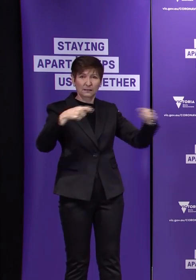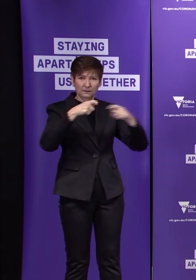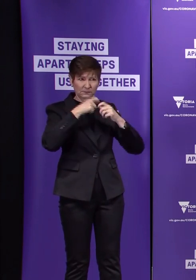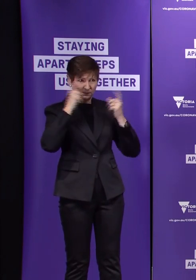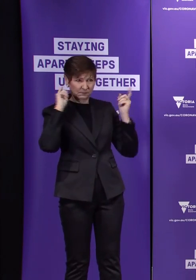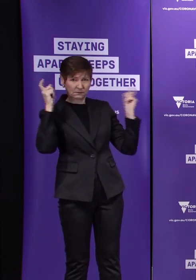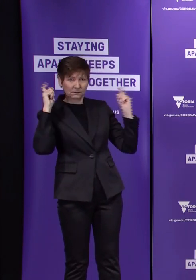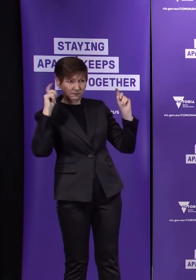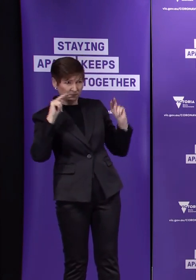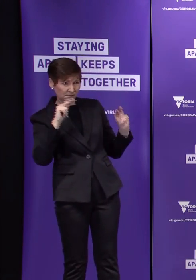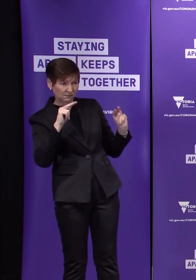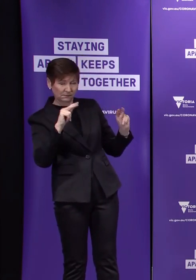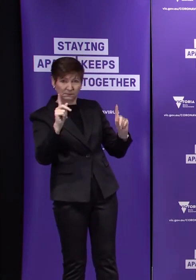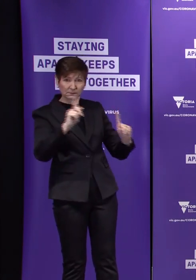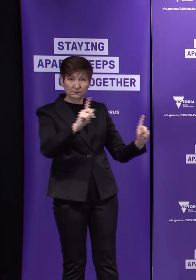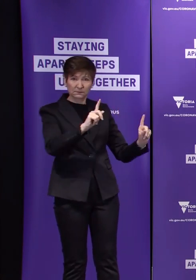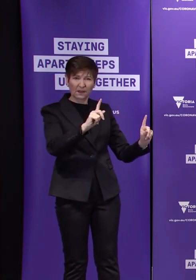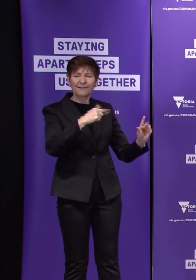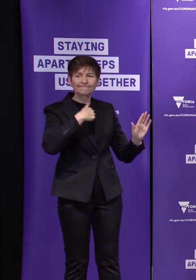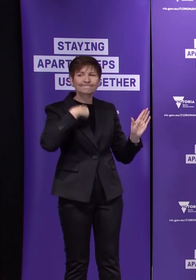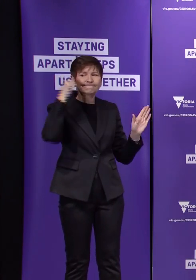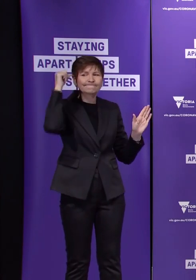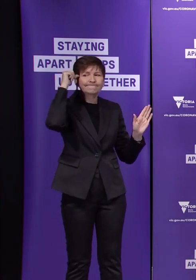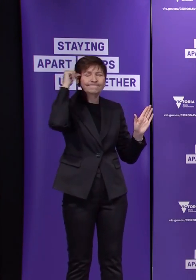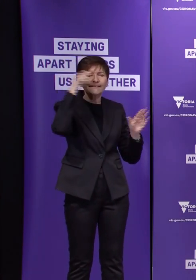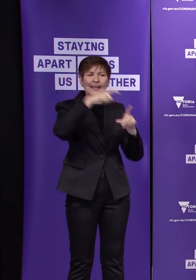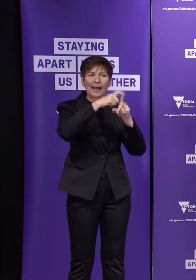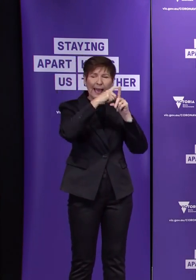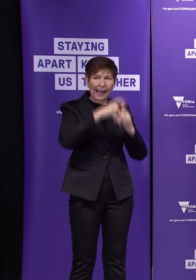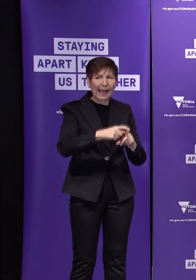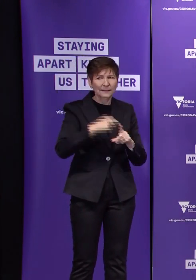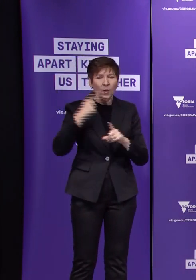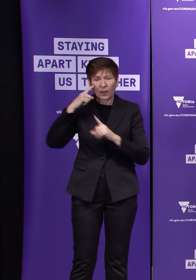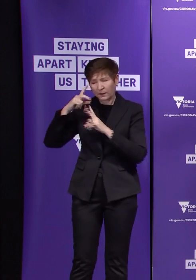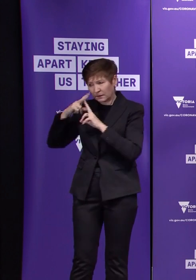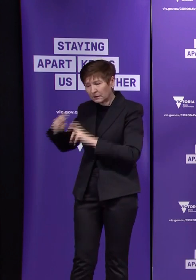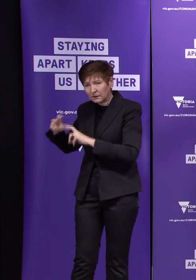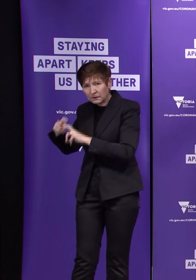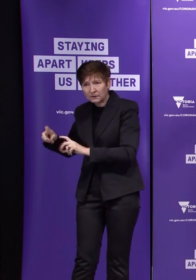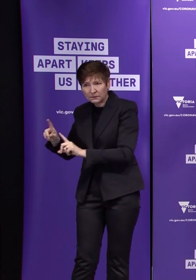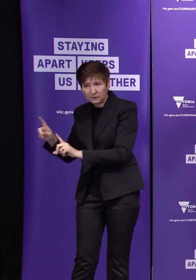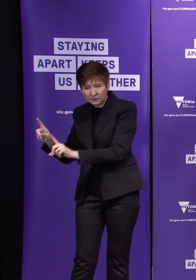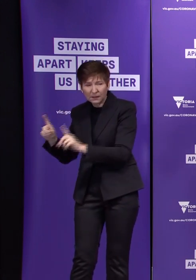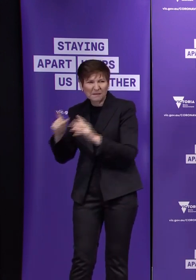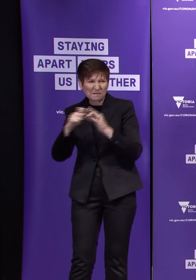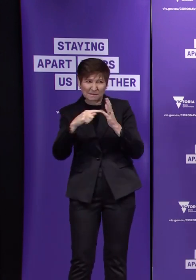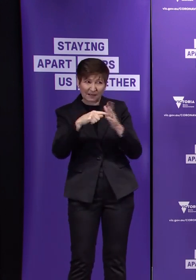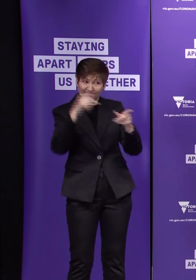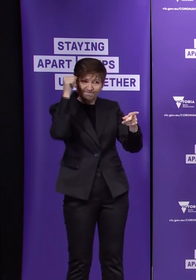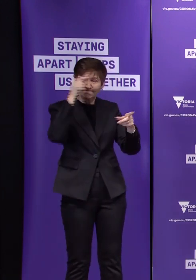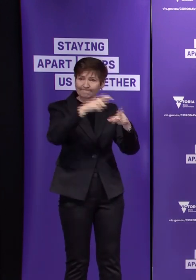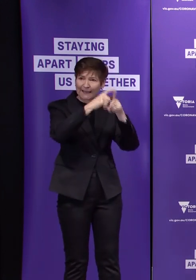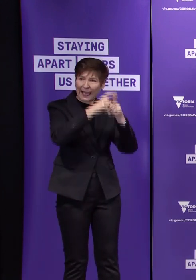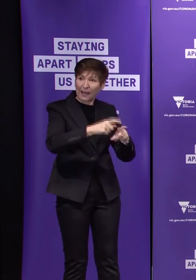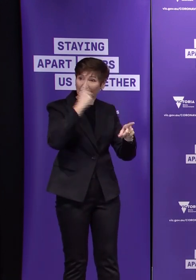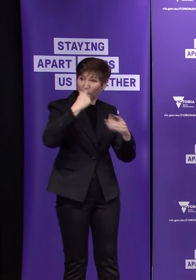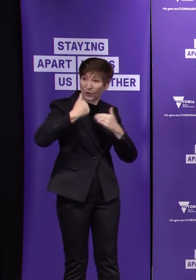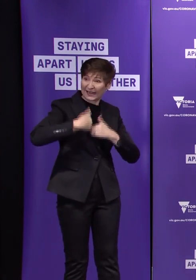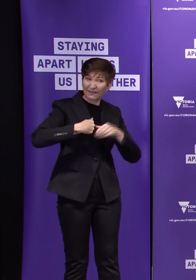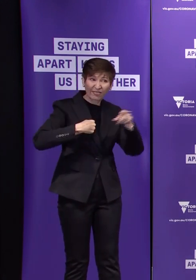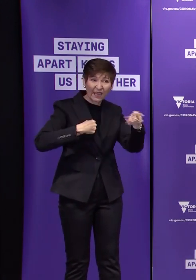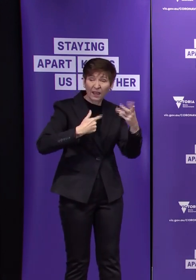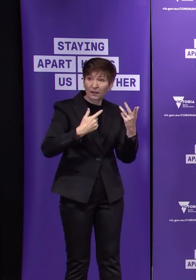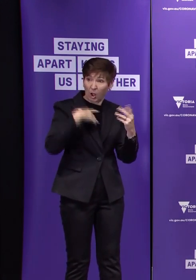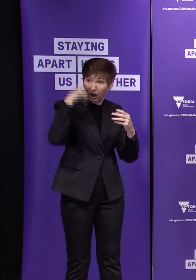this is for residents of this supported residential service, as challenging as it is for